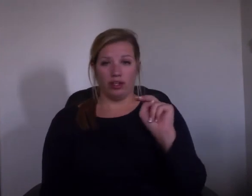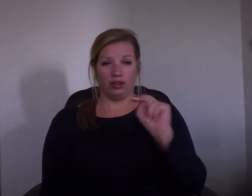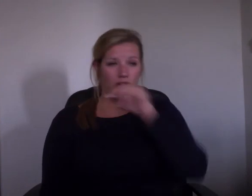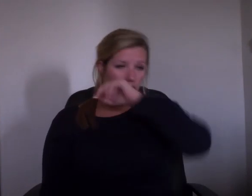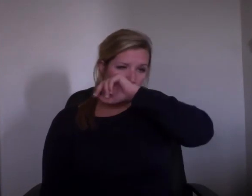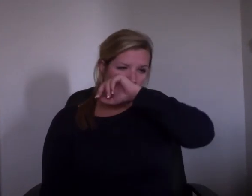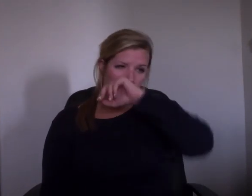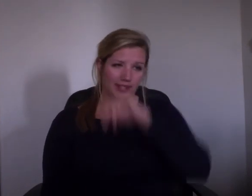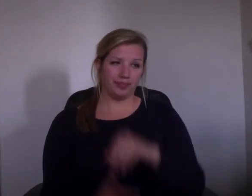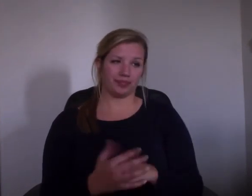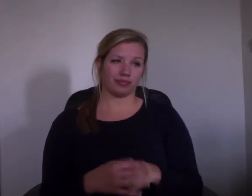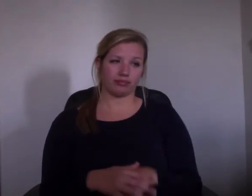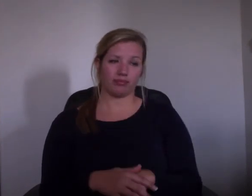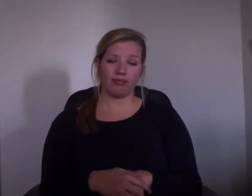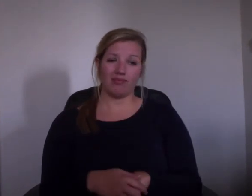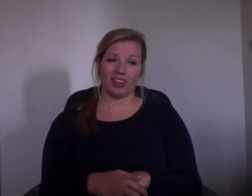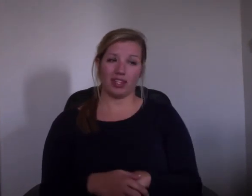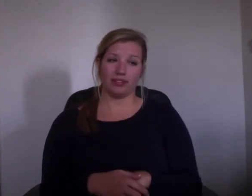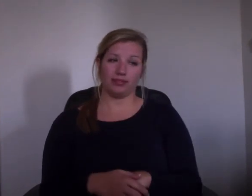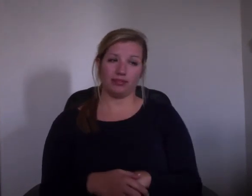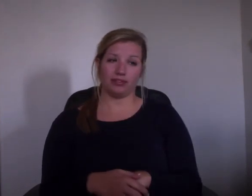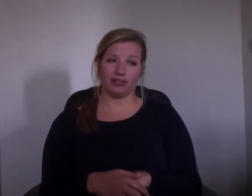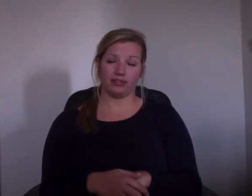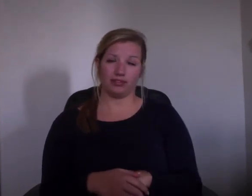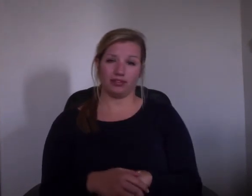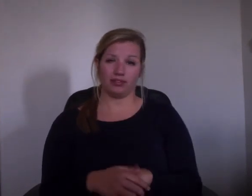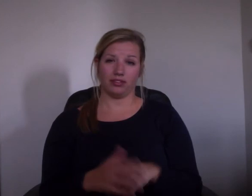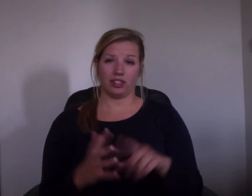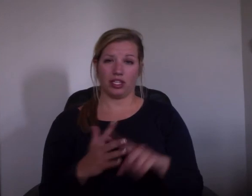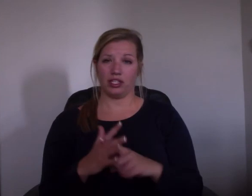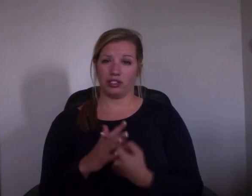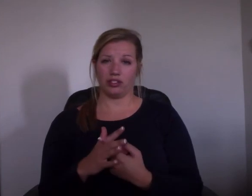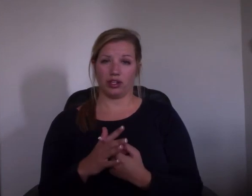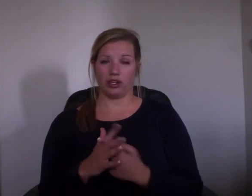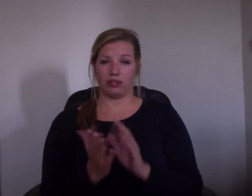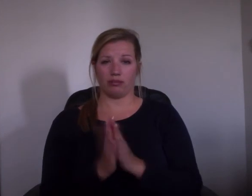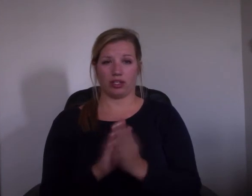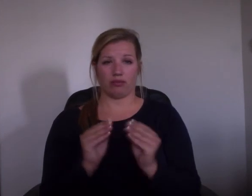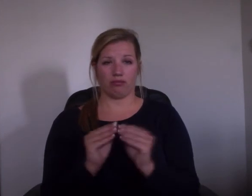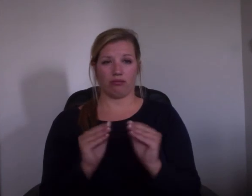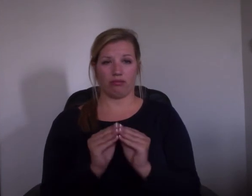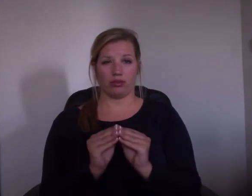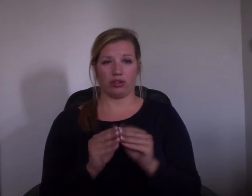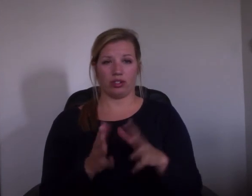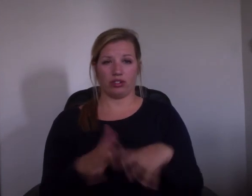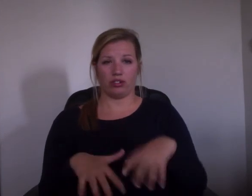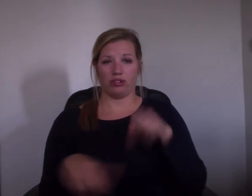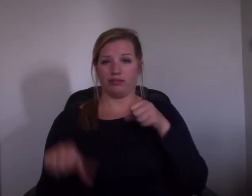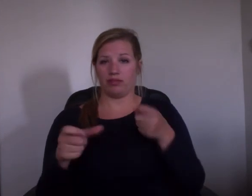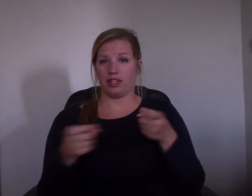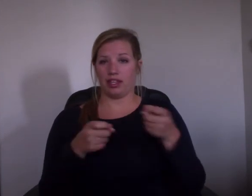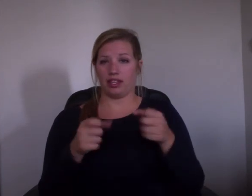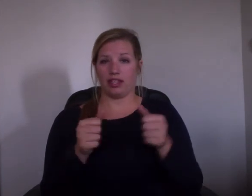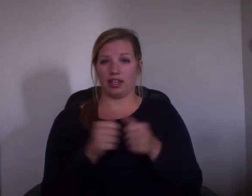up its occupation or reoccupation of the South. And little by little, town